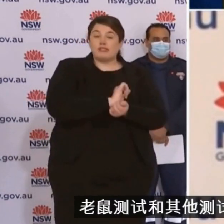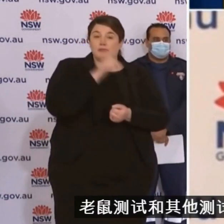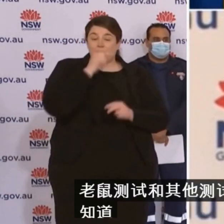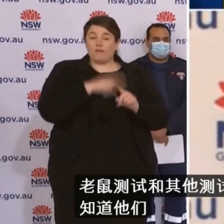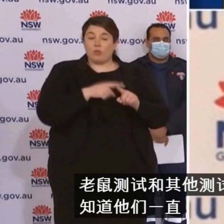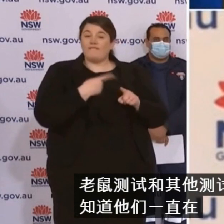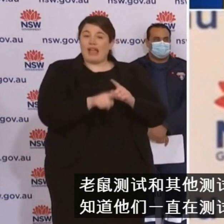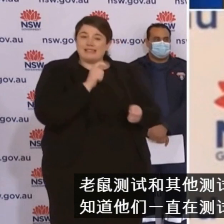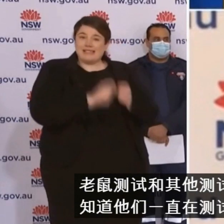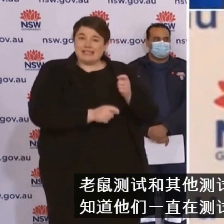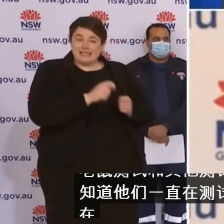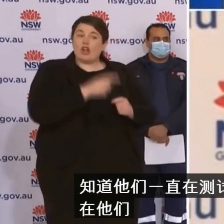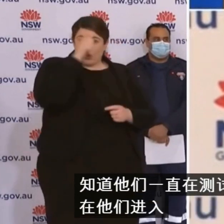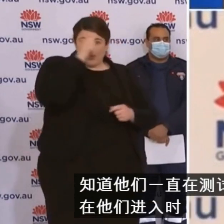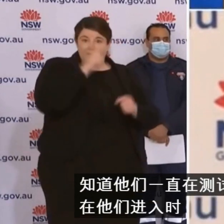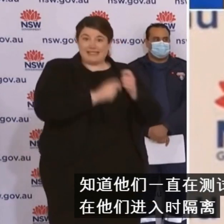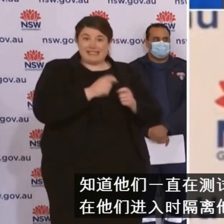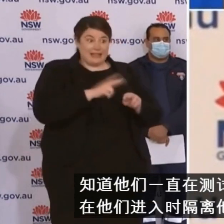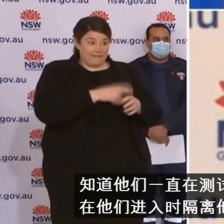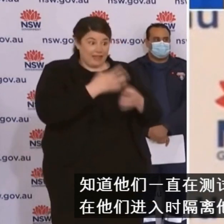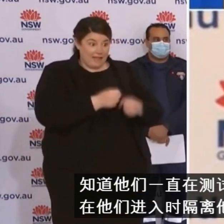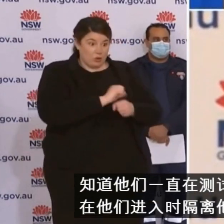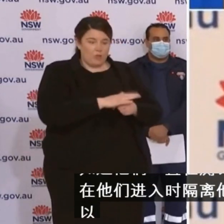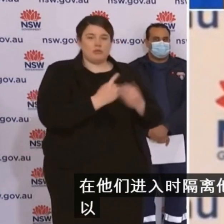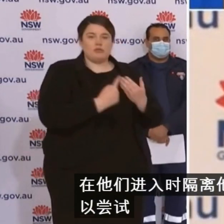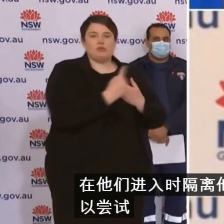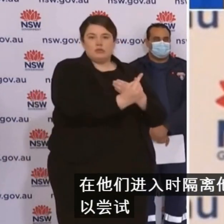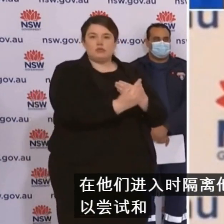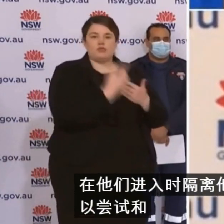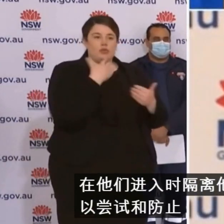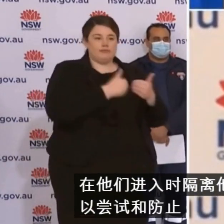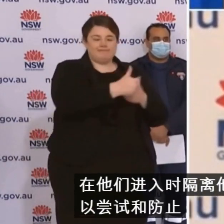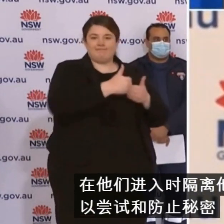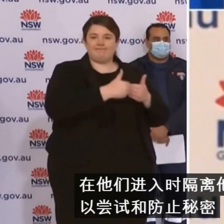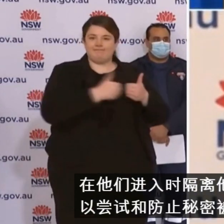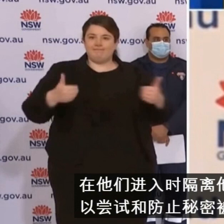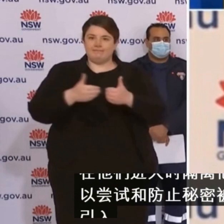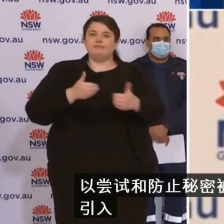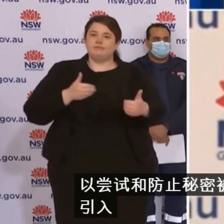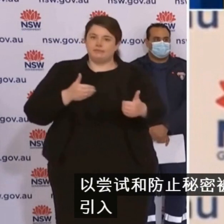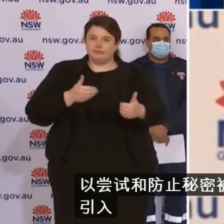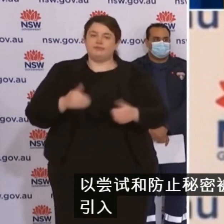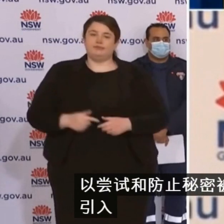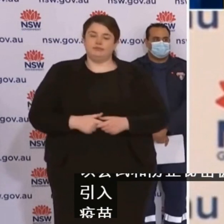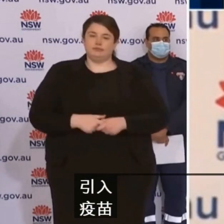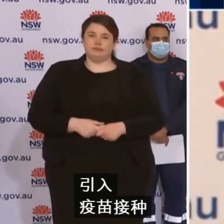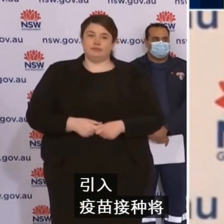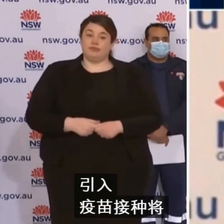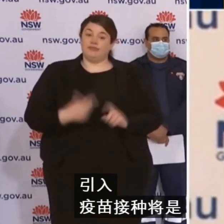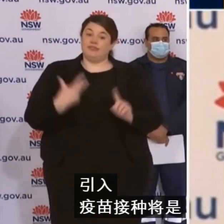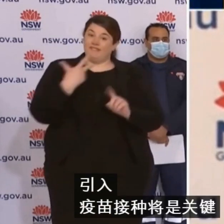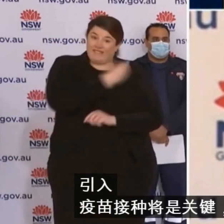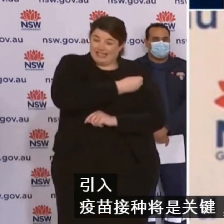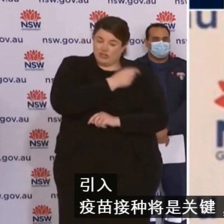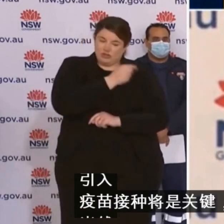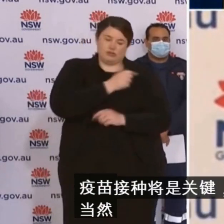testing. And I know that they've been testing people and isolating them when they go into prisons in order to try and prevent COVID being introduced. Vaccination will be